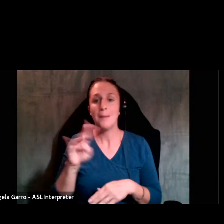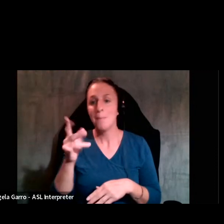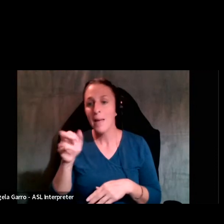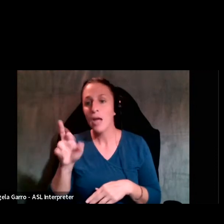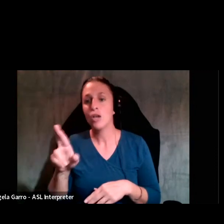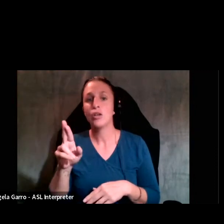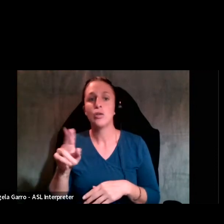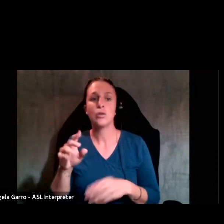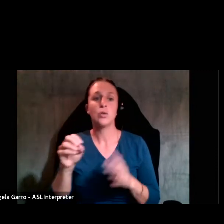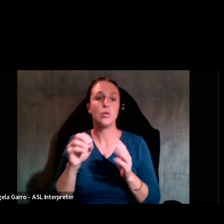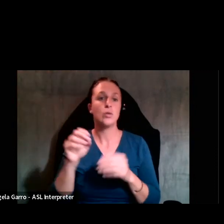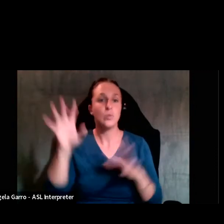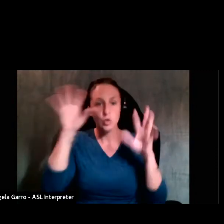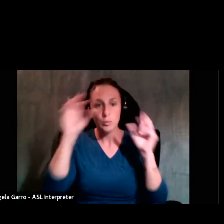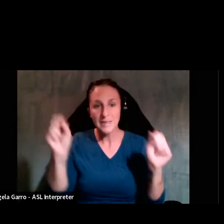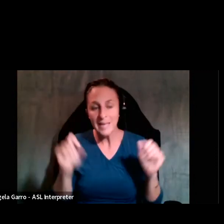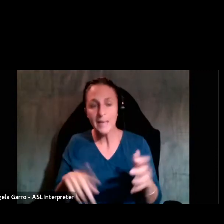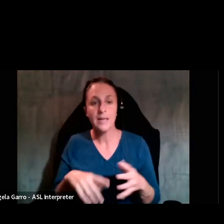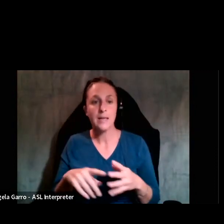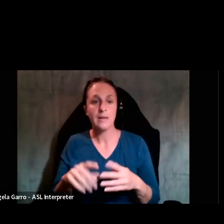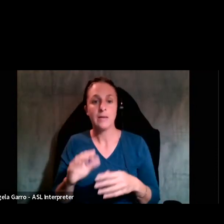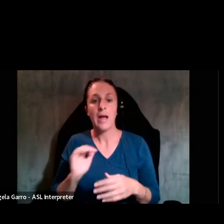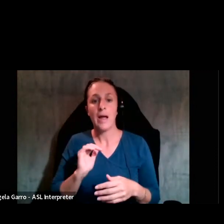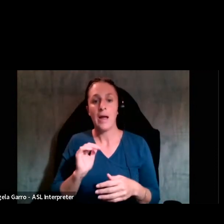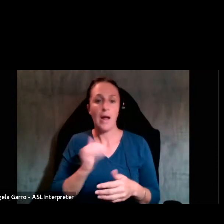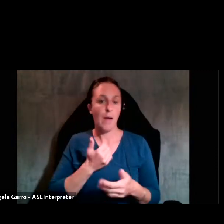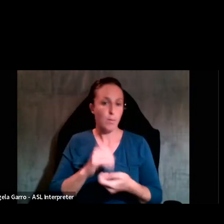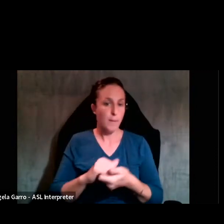from other districts. Our partner breakfast, and